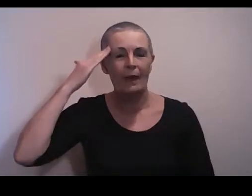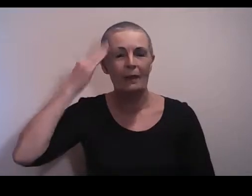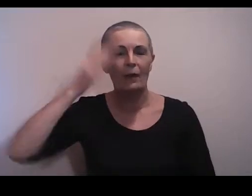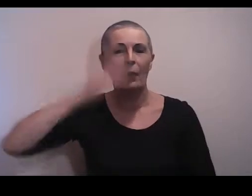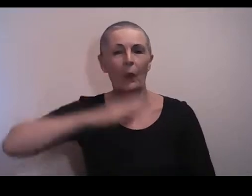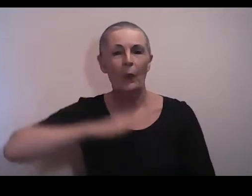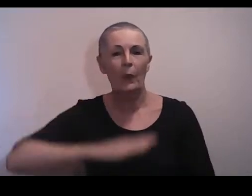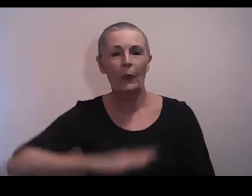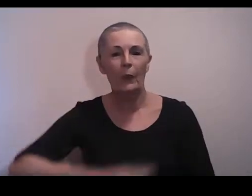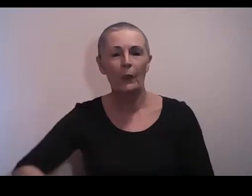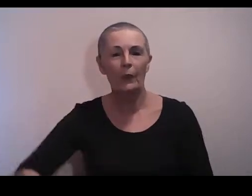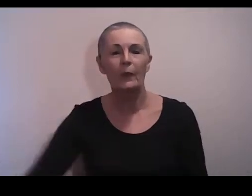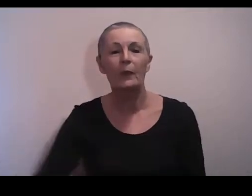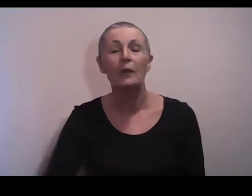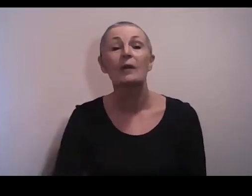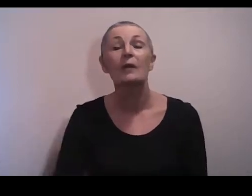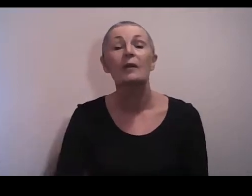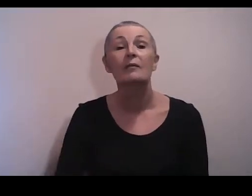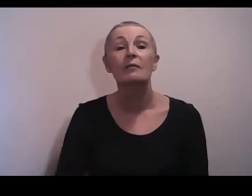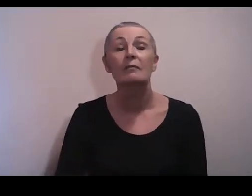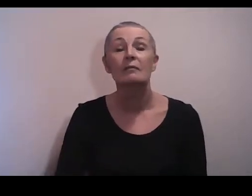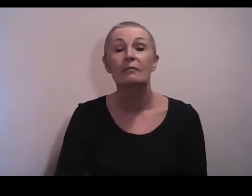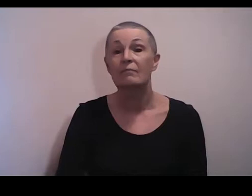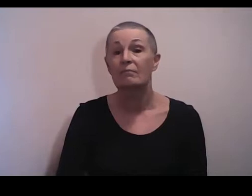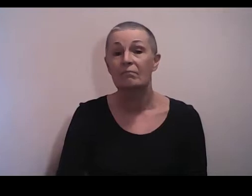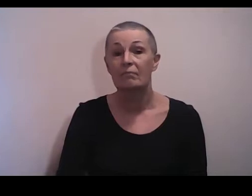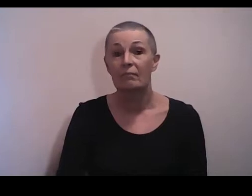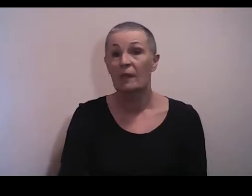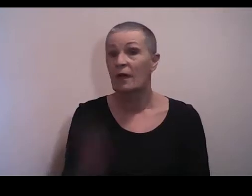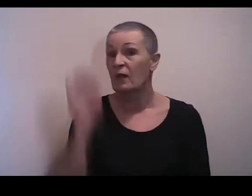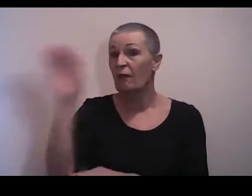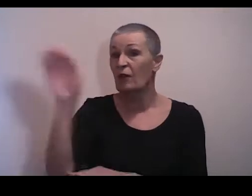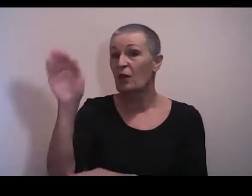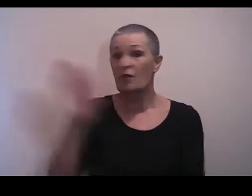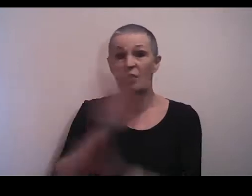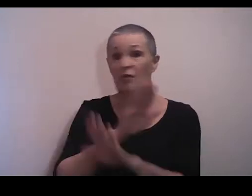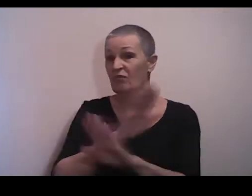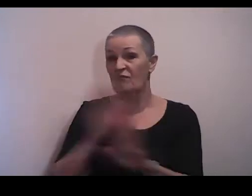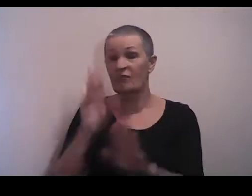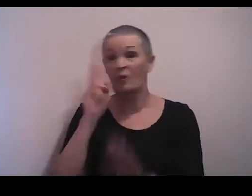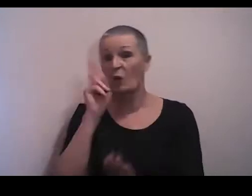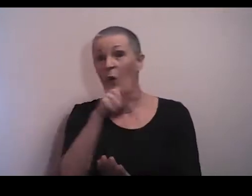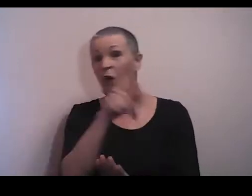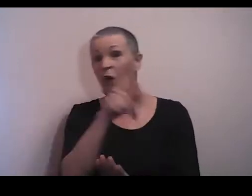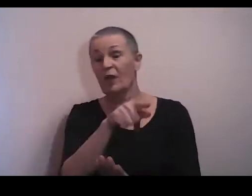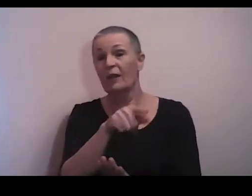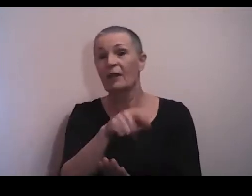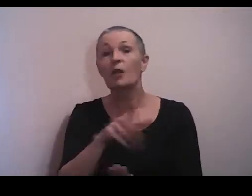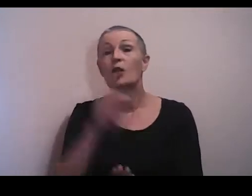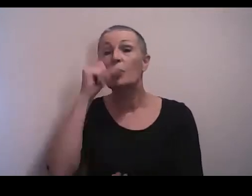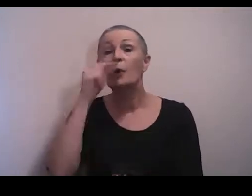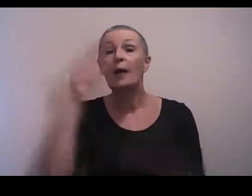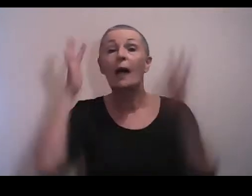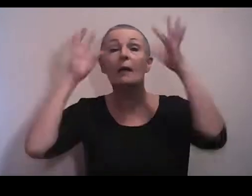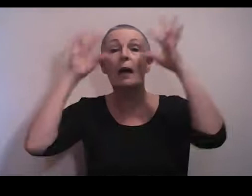And when you get used to it and you don't need to watch me, you can even do this with your eyes closed.